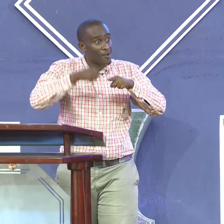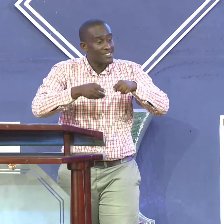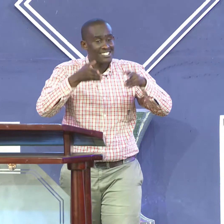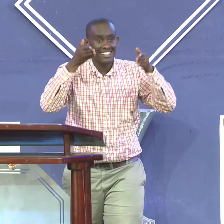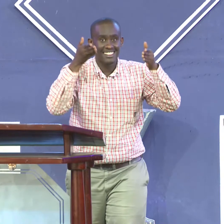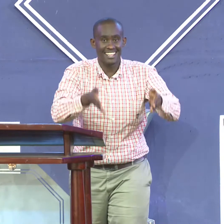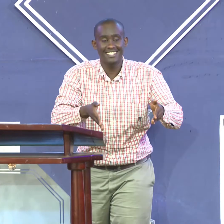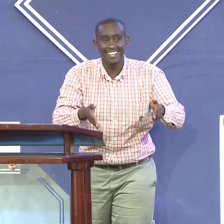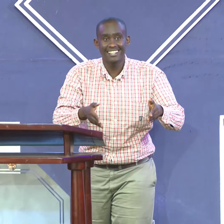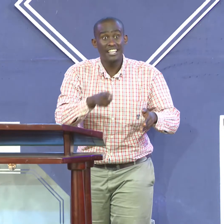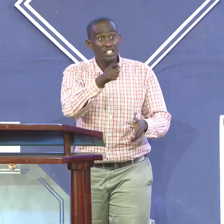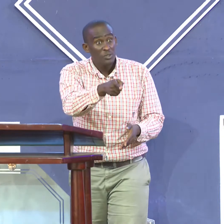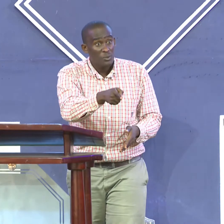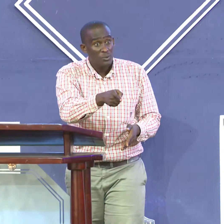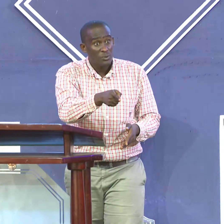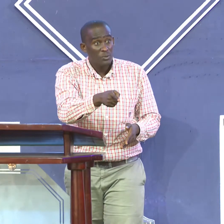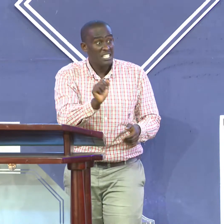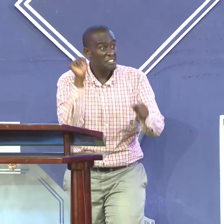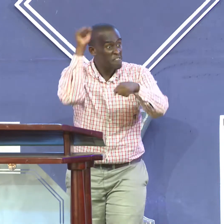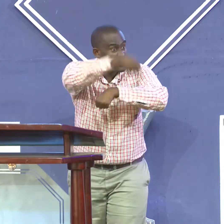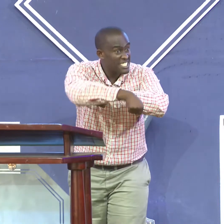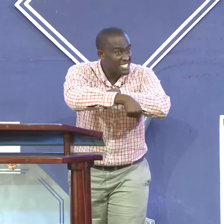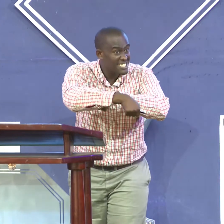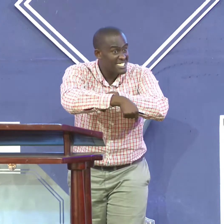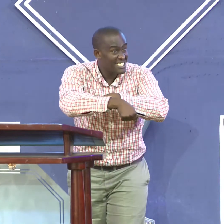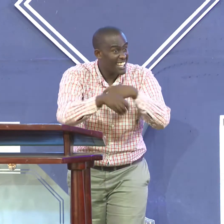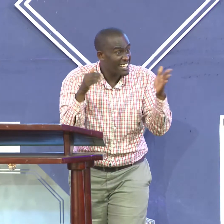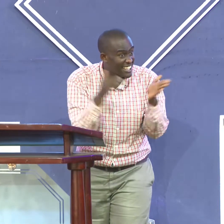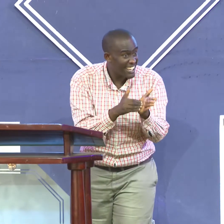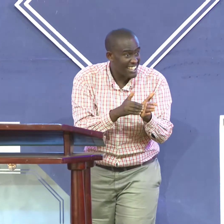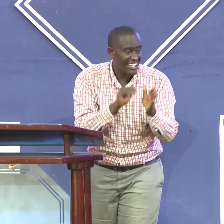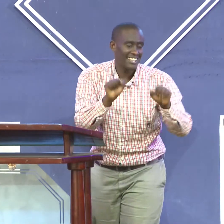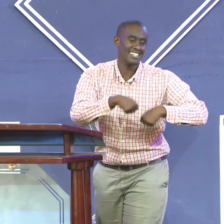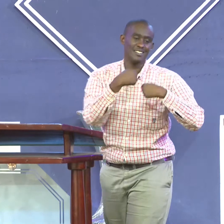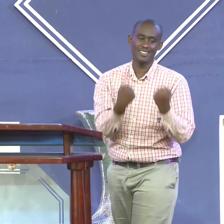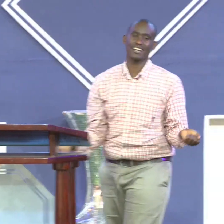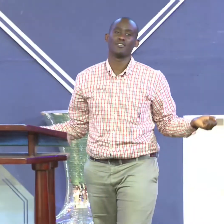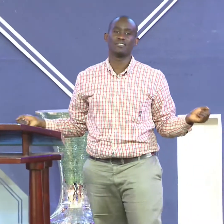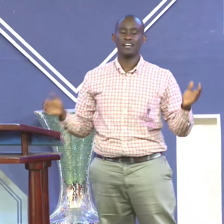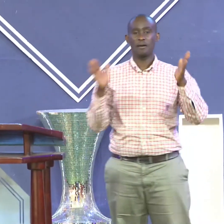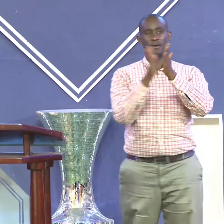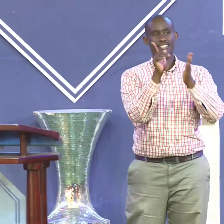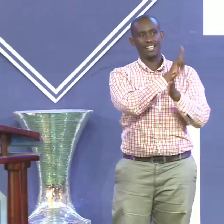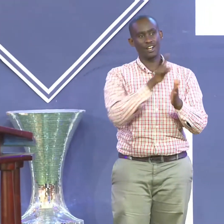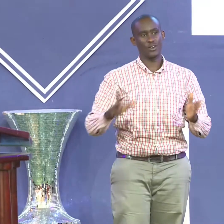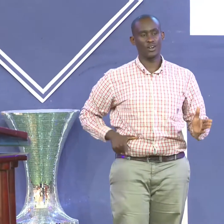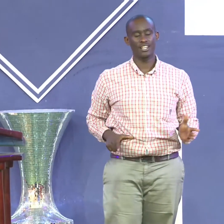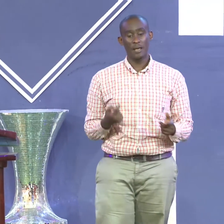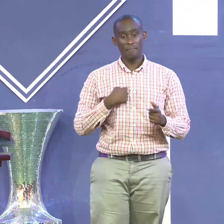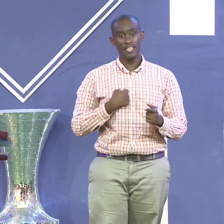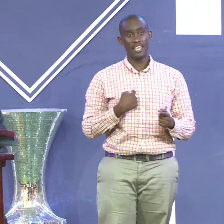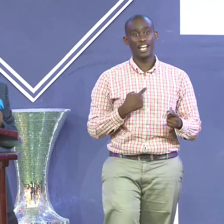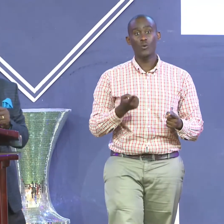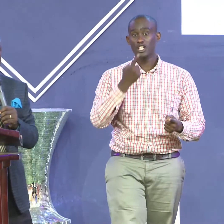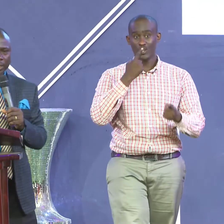Victory is there. Nothing will overcome us again. Praise the Lord.